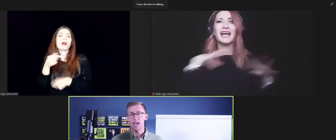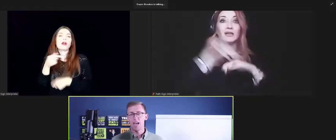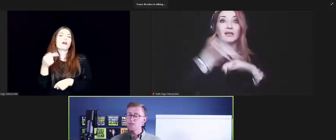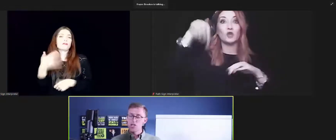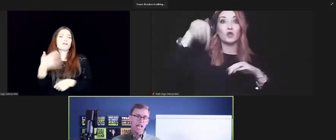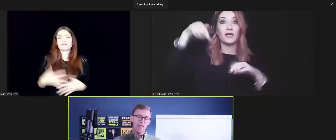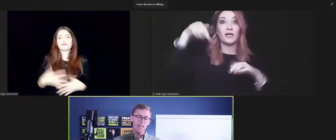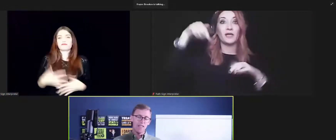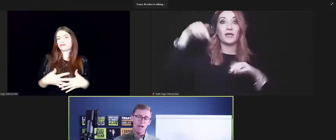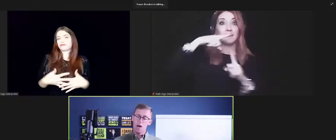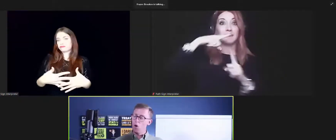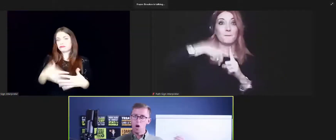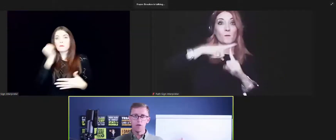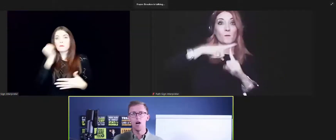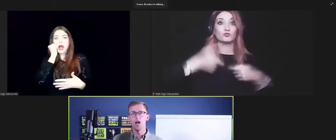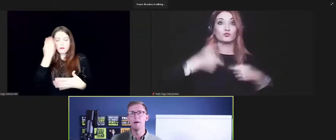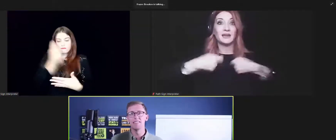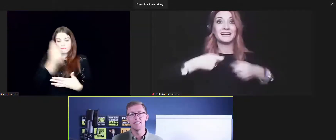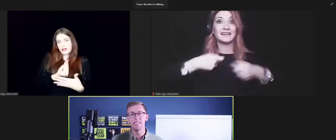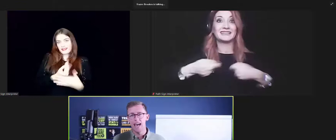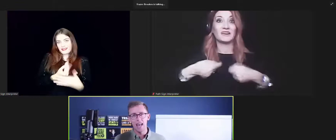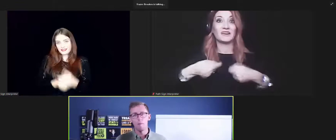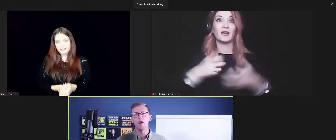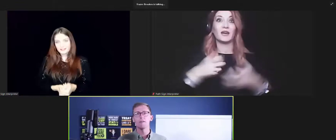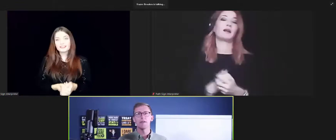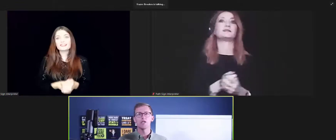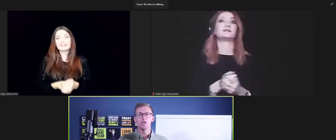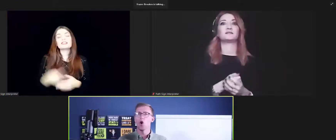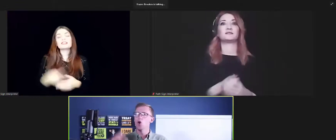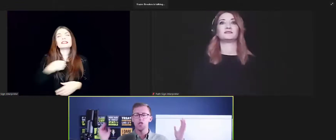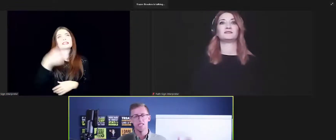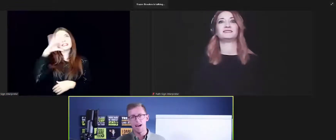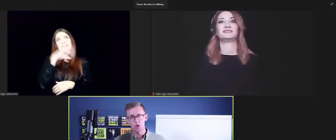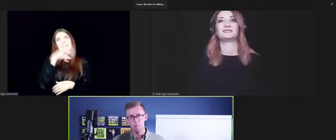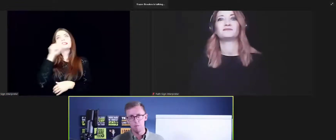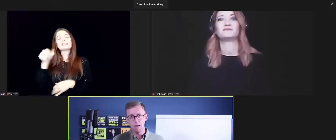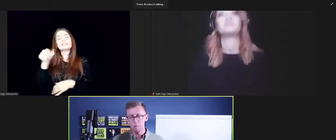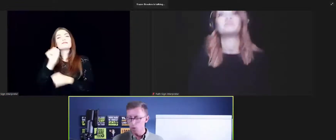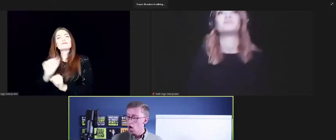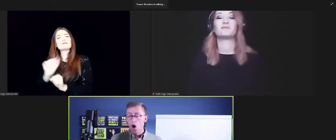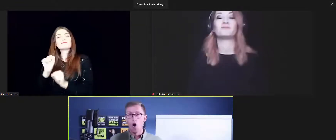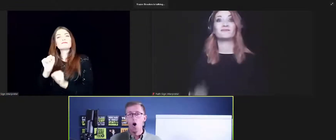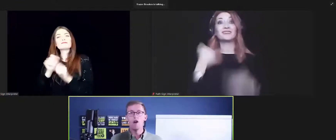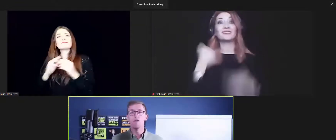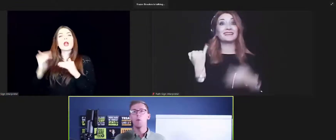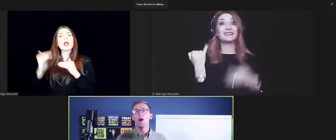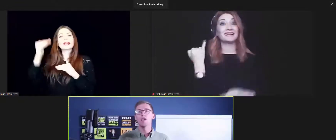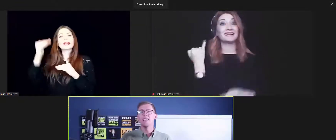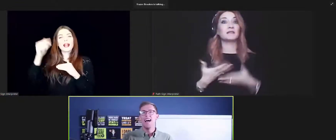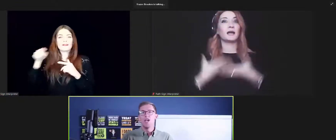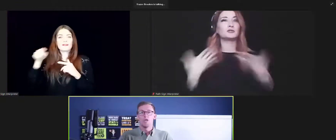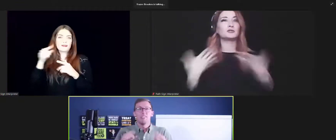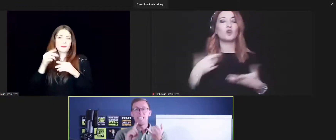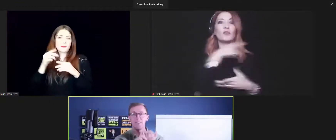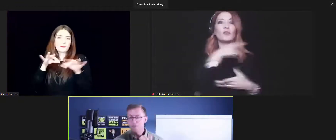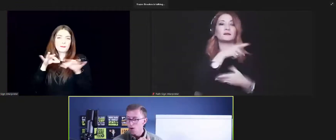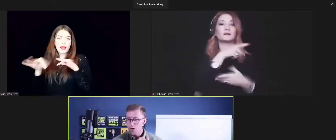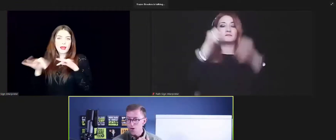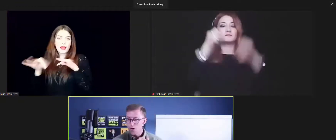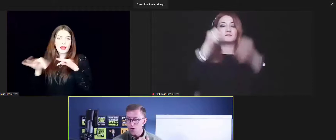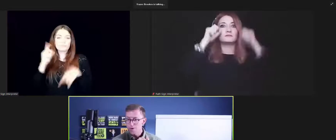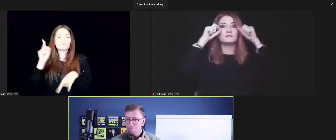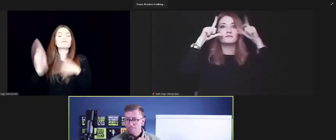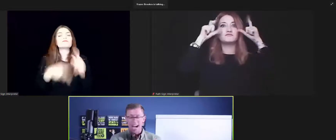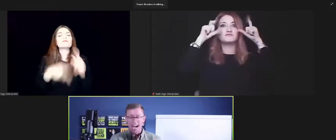since then, they went all over the world building their network marketing business to hundreds of thousands of people all over the world. So I'd seen the